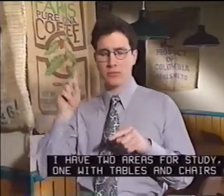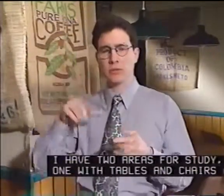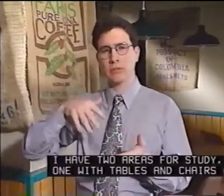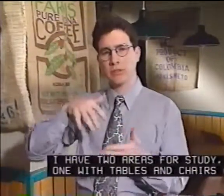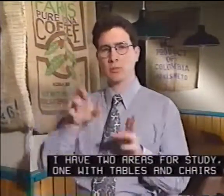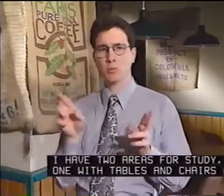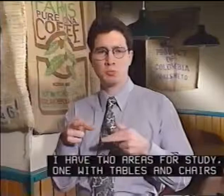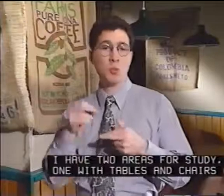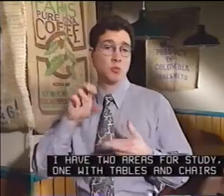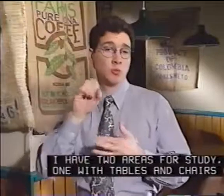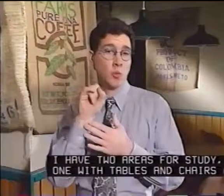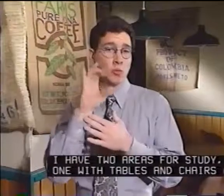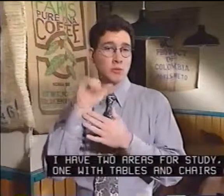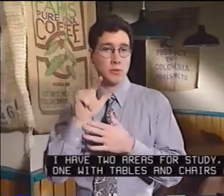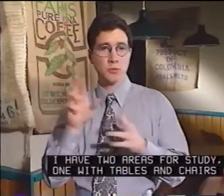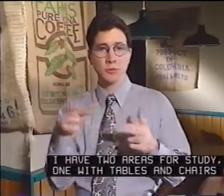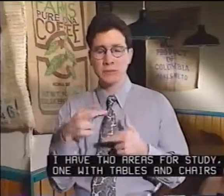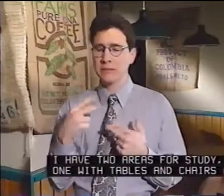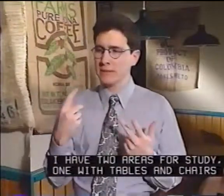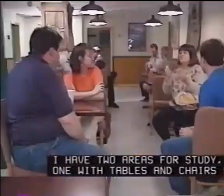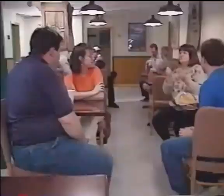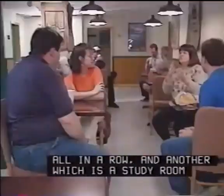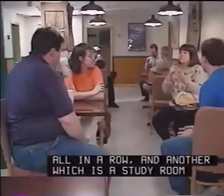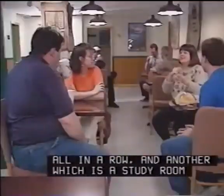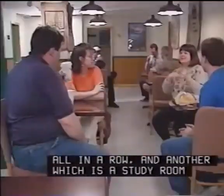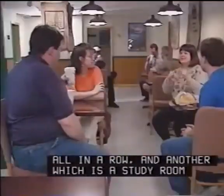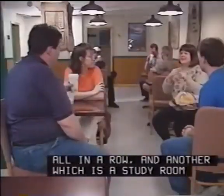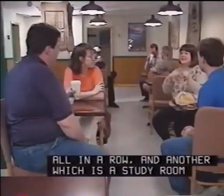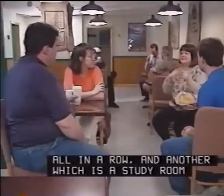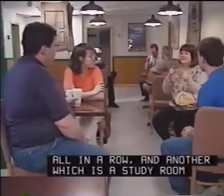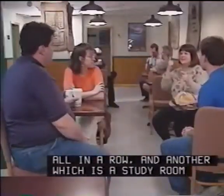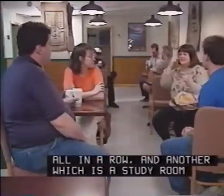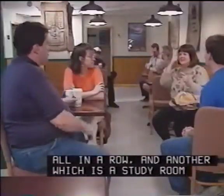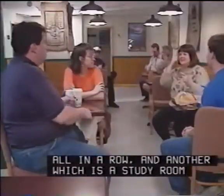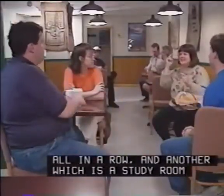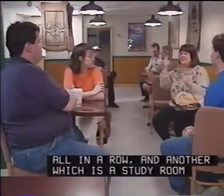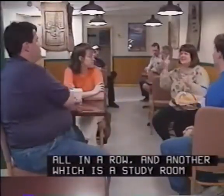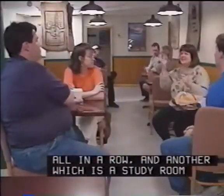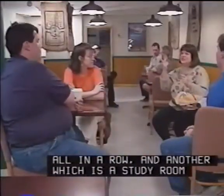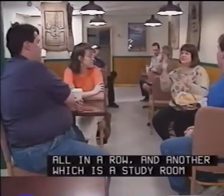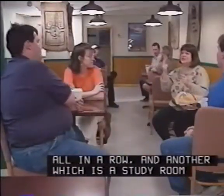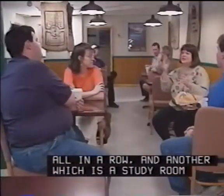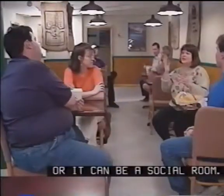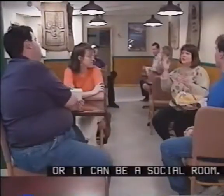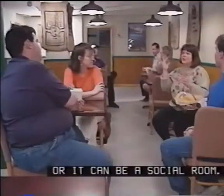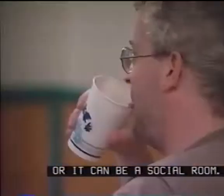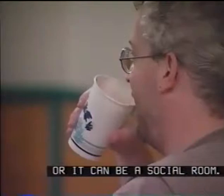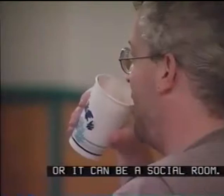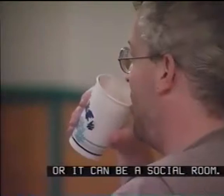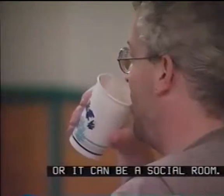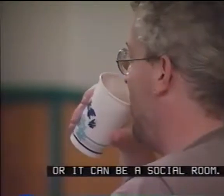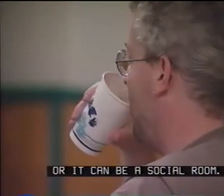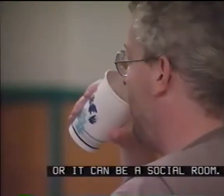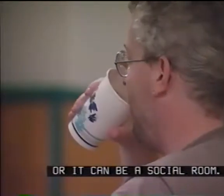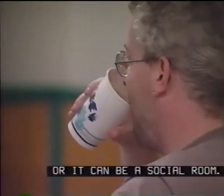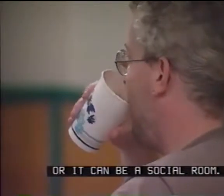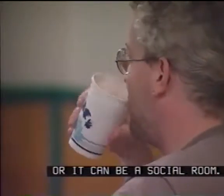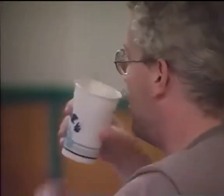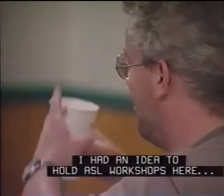areas for study, one with tables and chairs all in a row, and another which is a study room, or it can be a social room. I had an